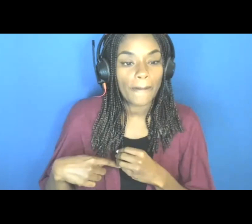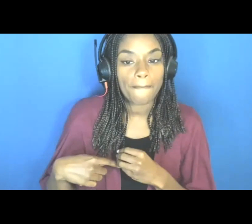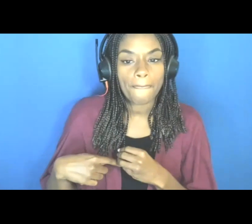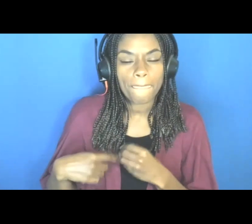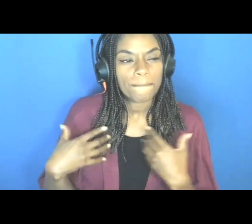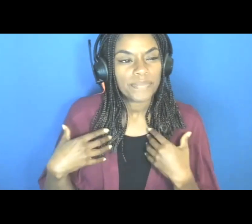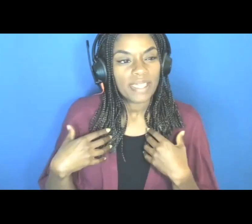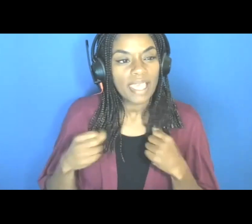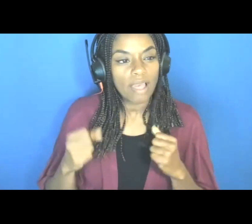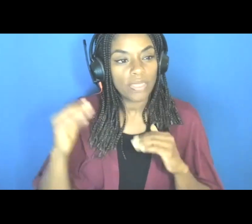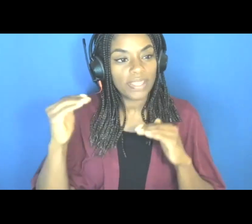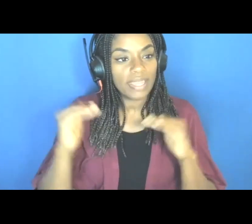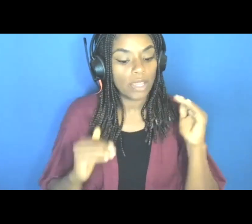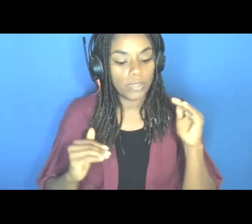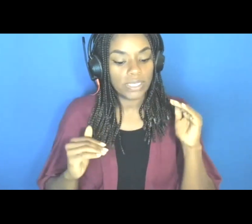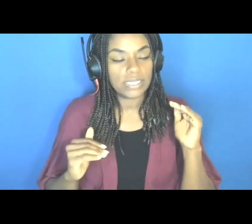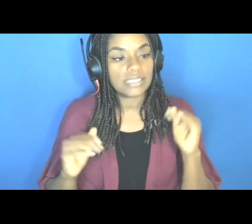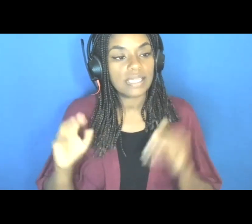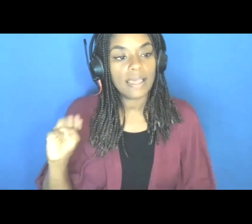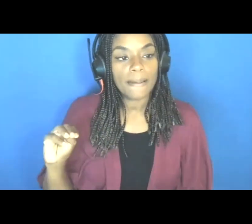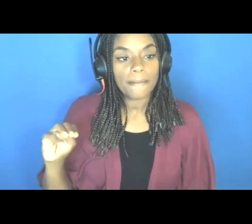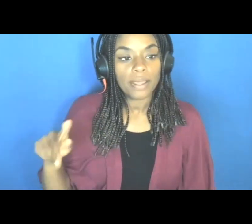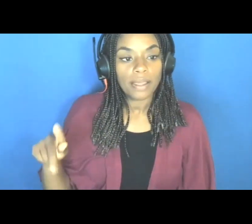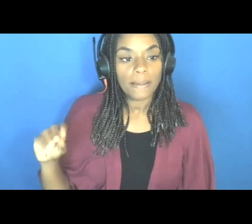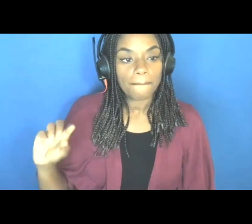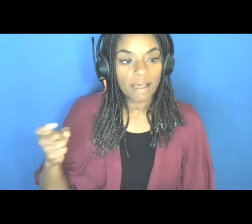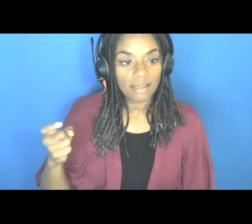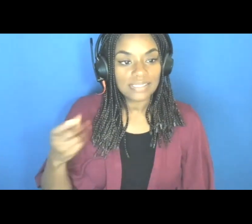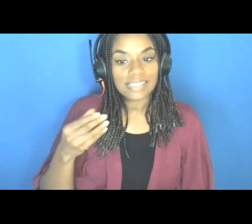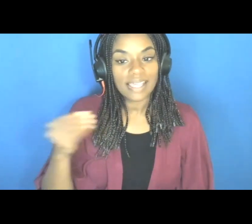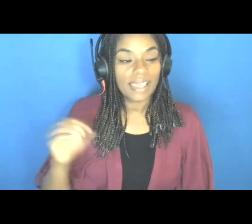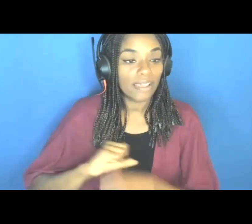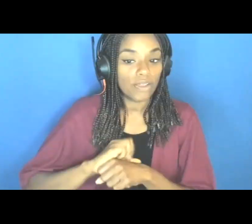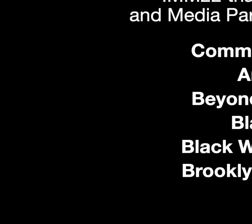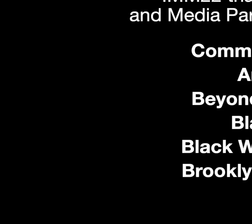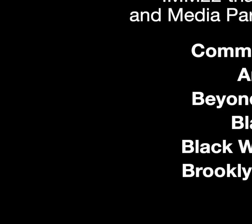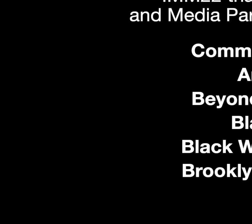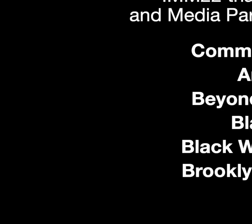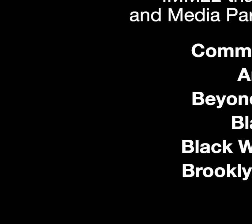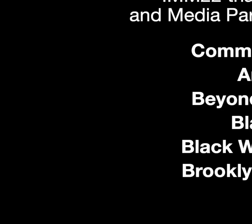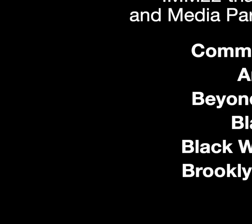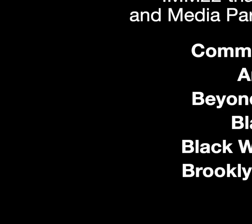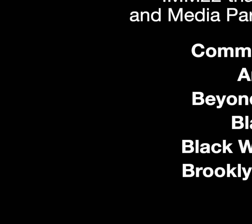health inequities, monkeypox, as well as COVID within our communities.